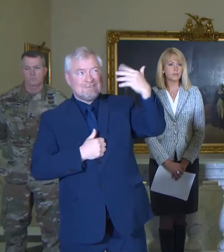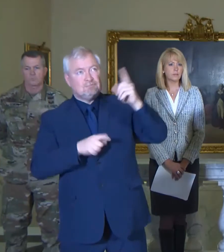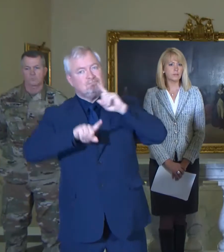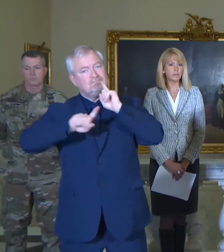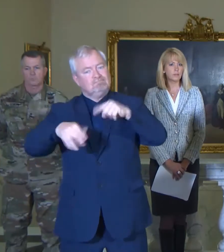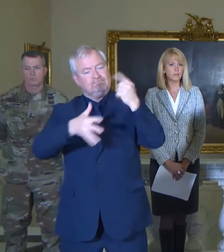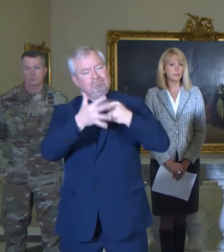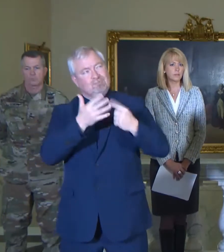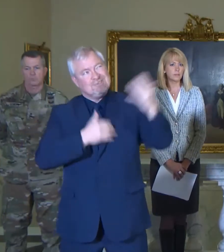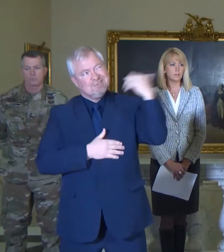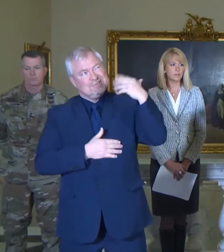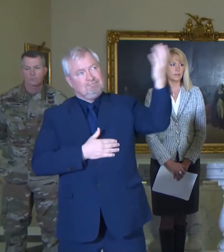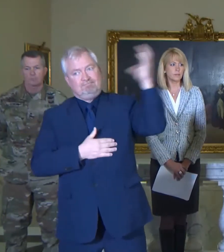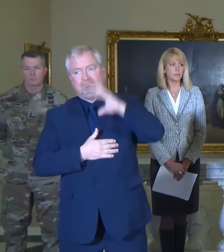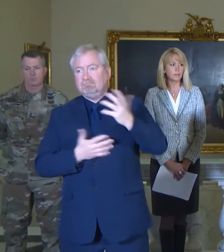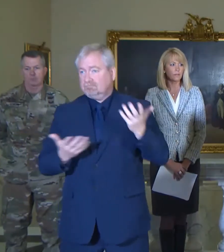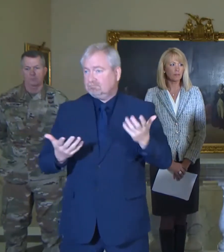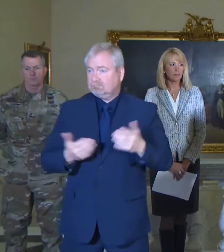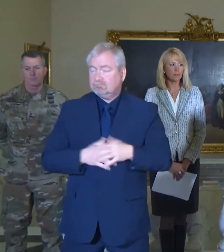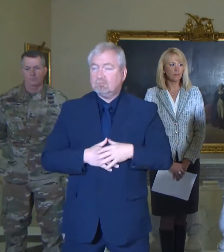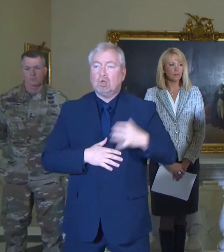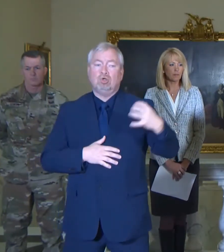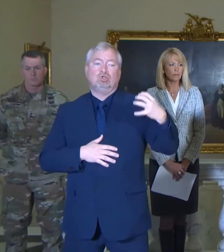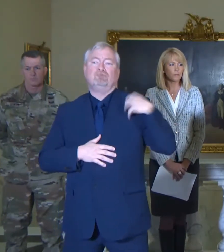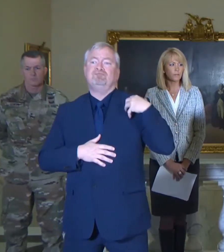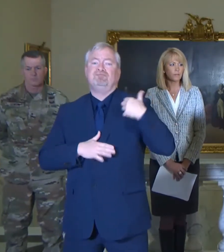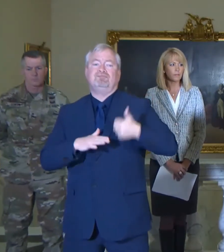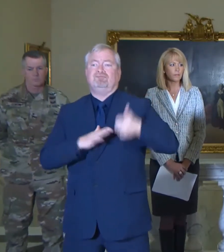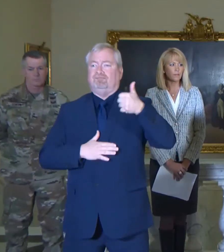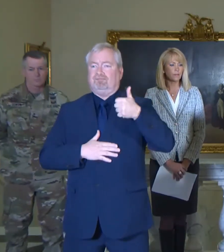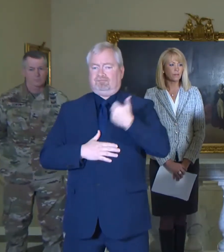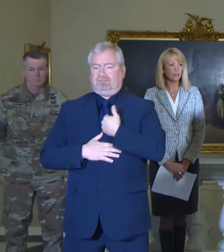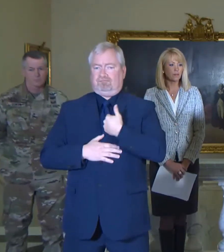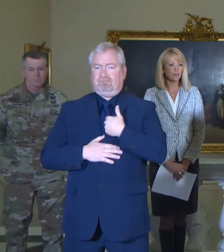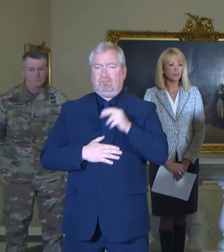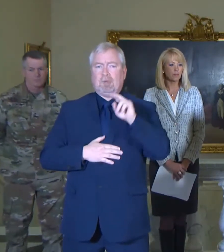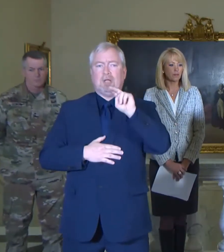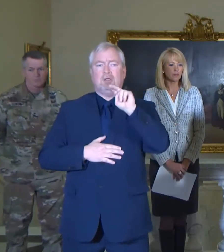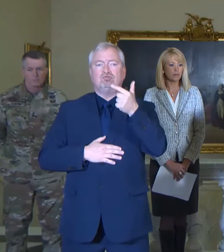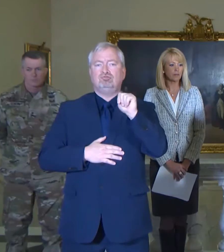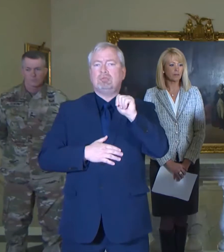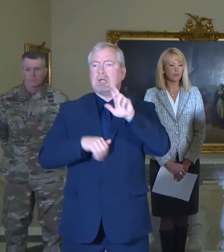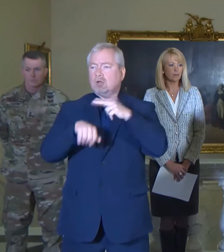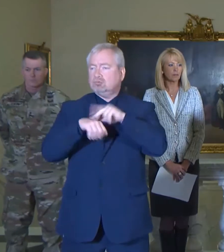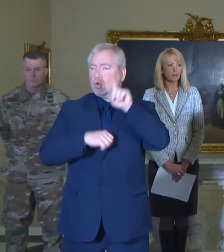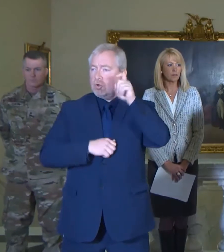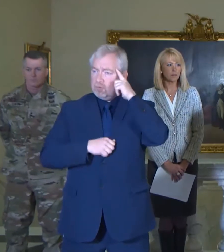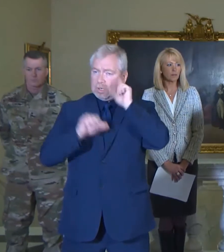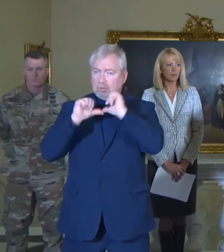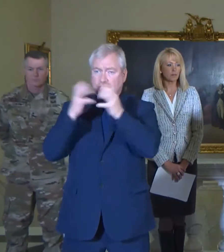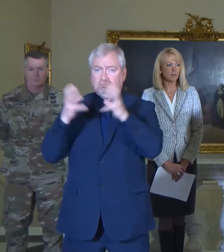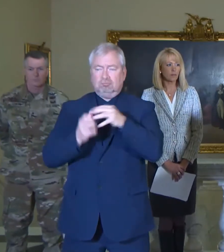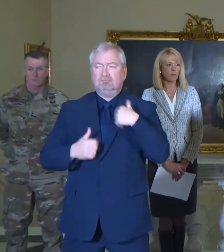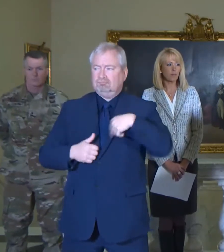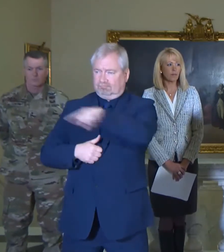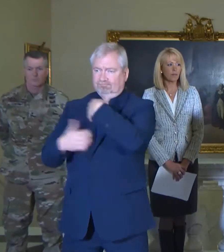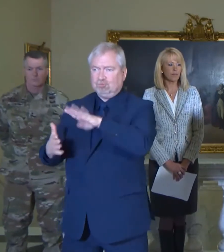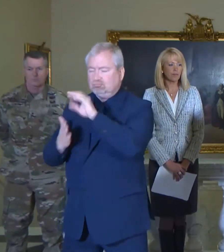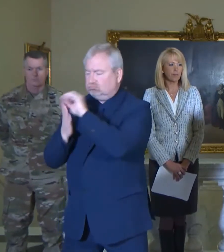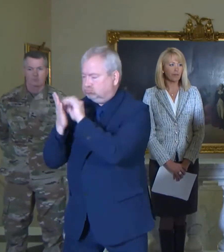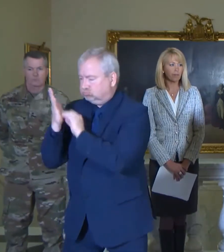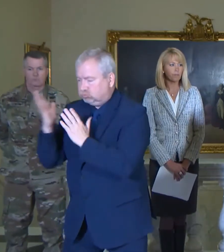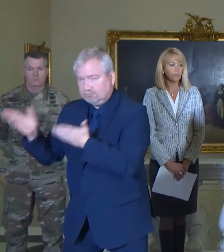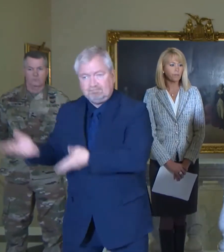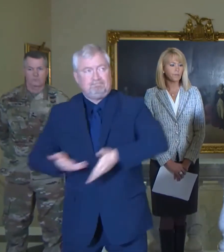National Governors Association, we submitted several priorities to the President and Vice President last